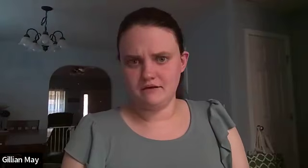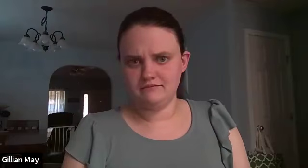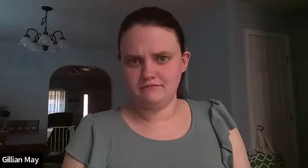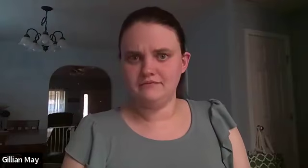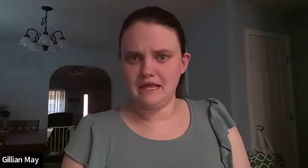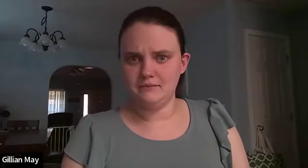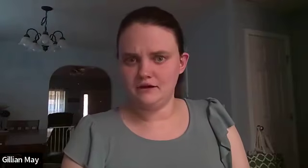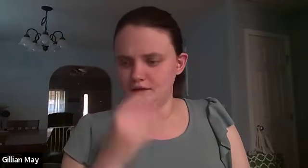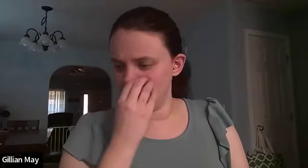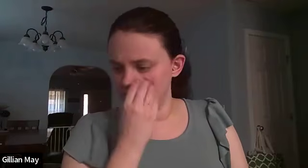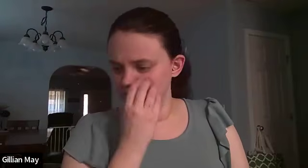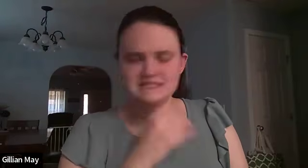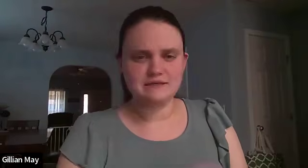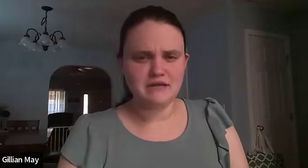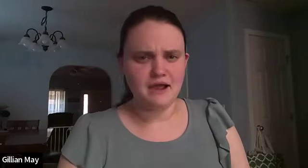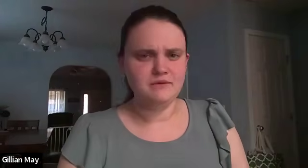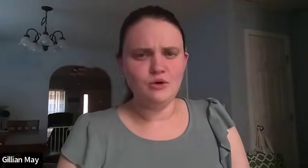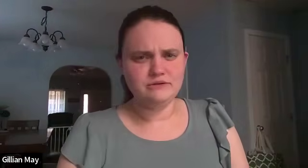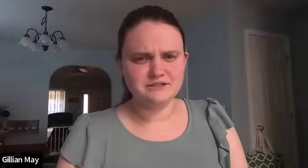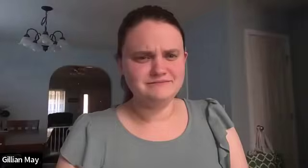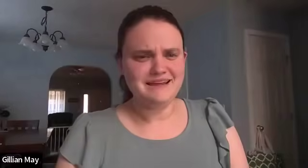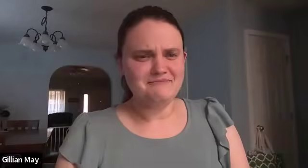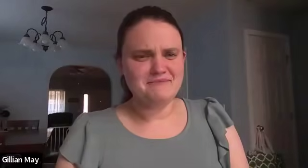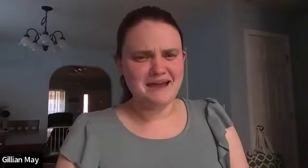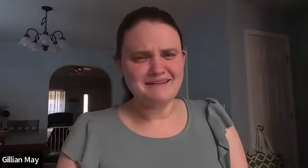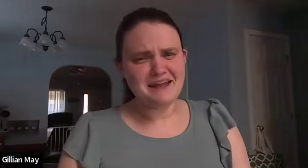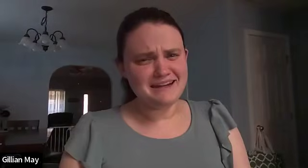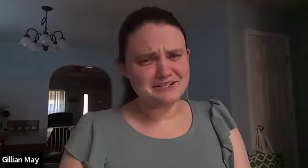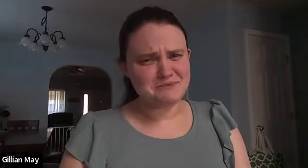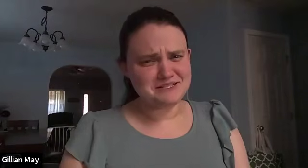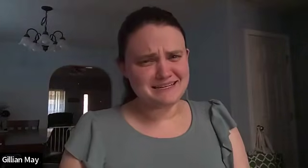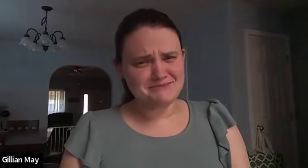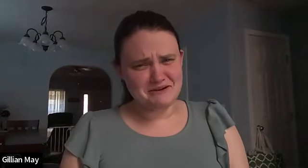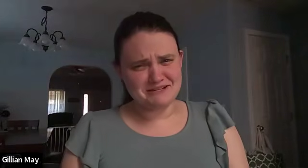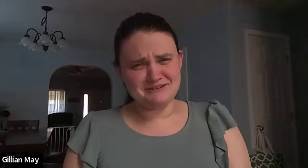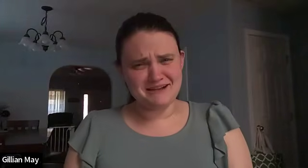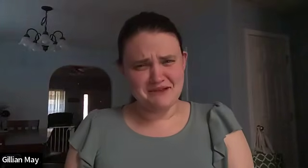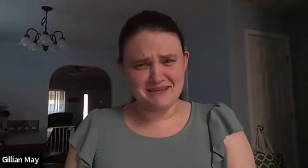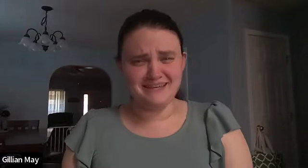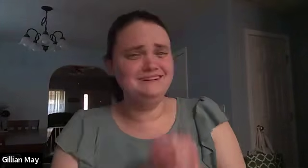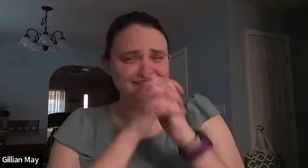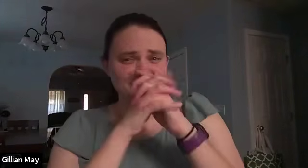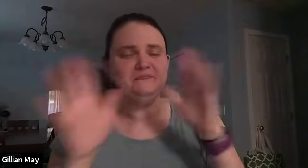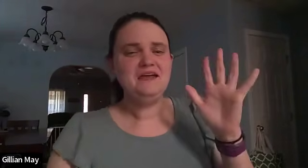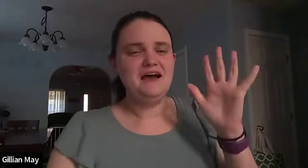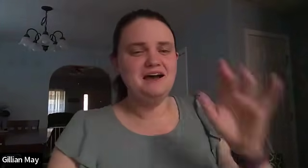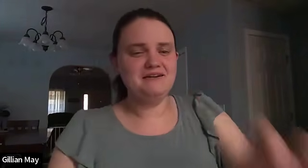pronoun. Library. No, it's a noun. Oh dear. My bad. Not an English person. I'm sorry. Do not come at me.